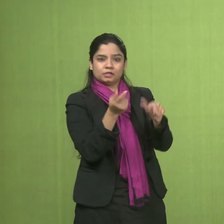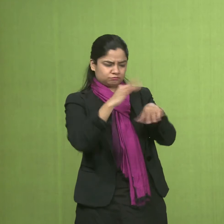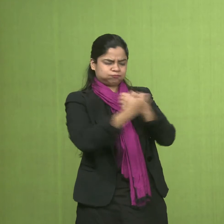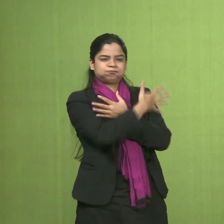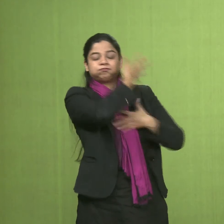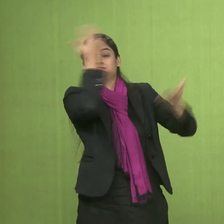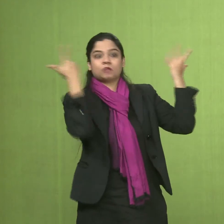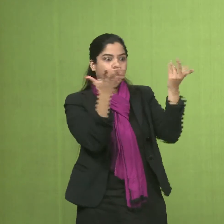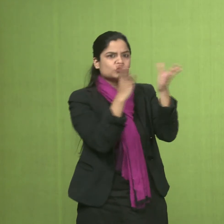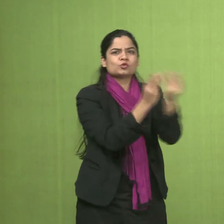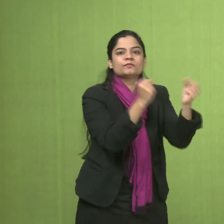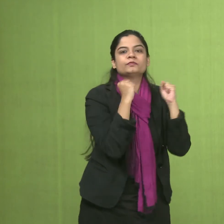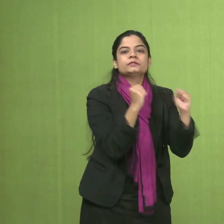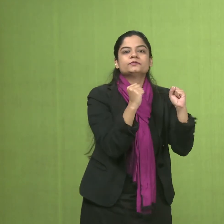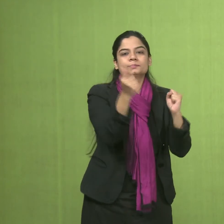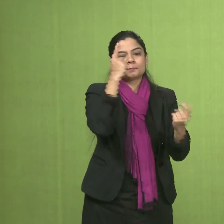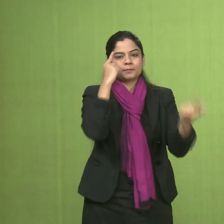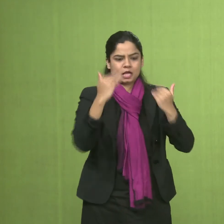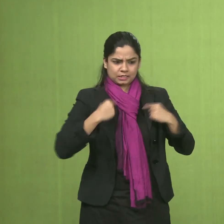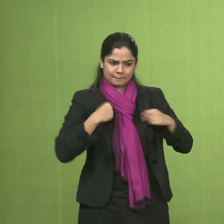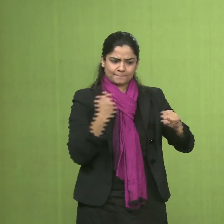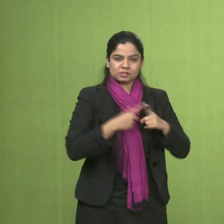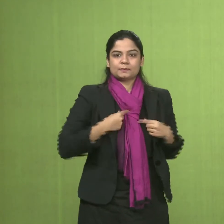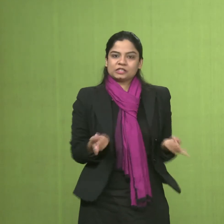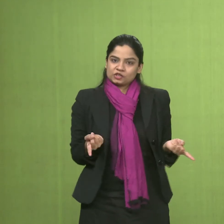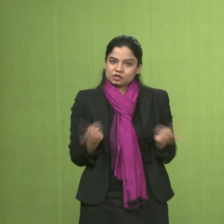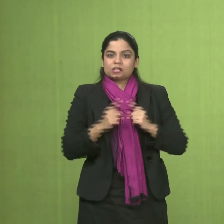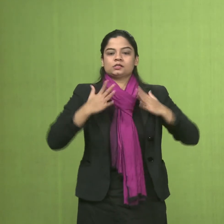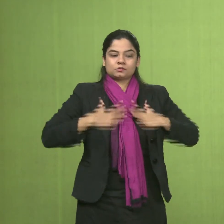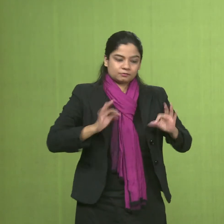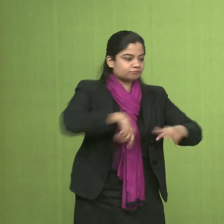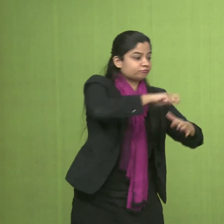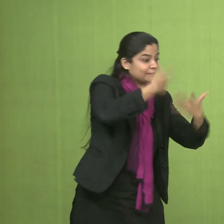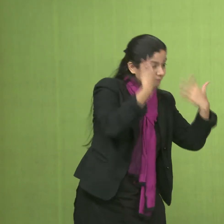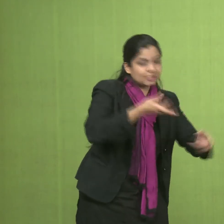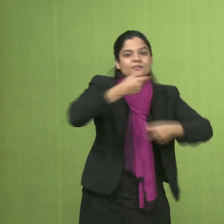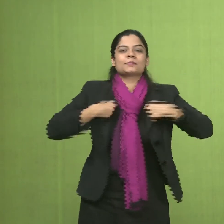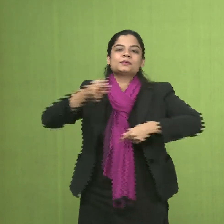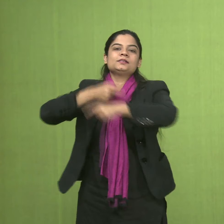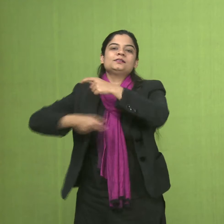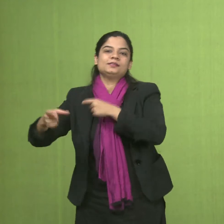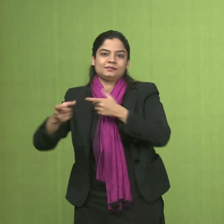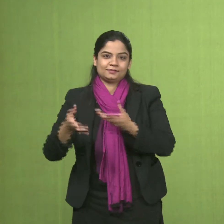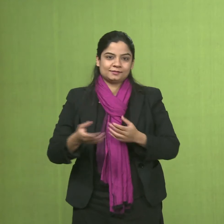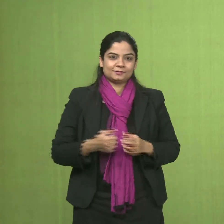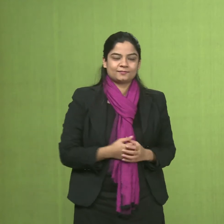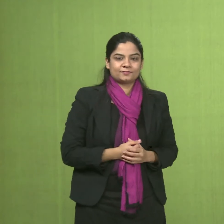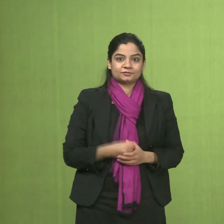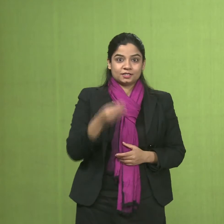can melt in the skin and you can get burnt. Immediately change your clothes if you're wearing a nylon one and you have to go to cook.